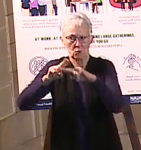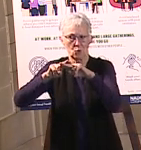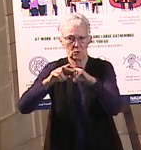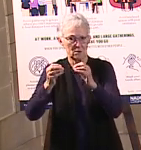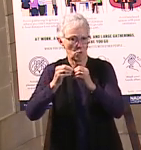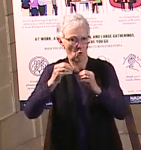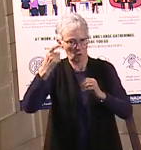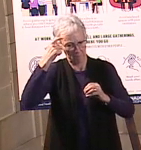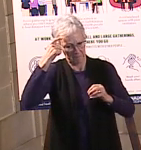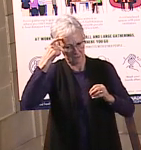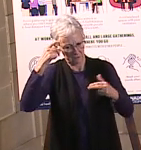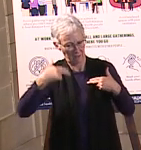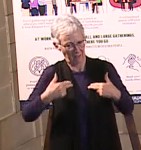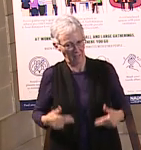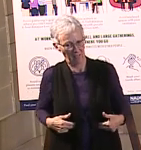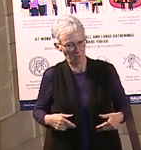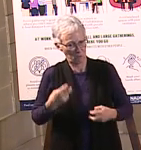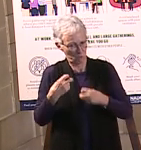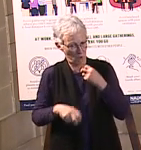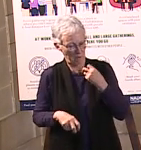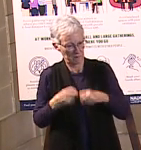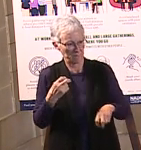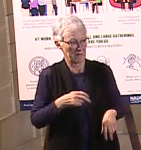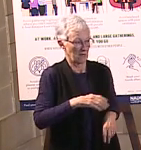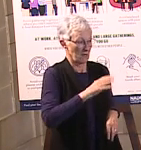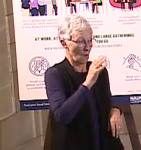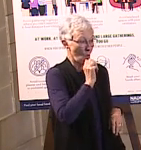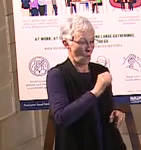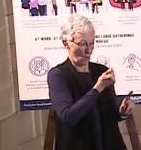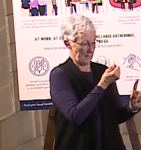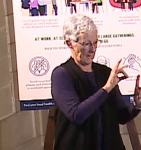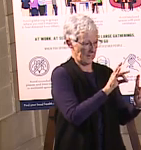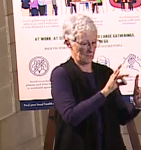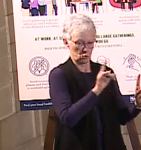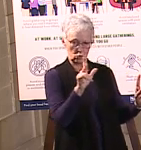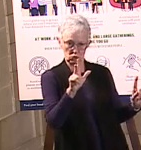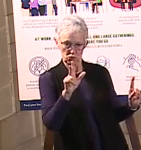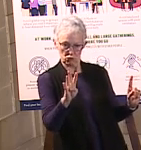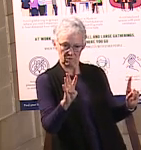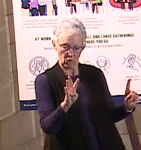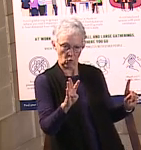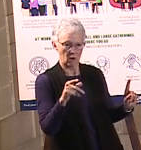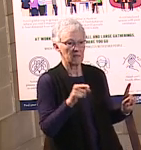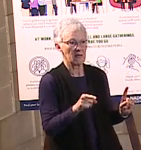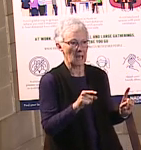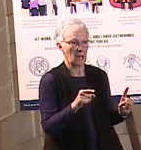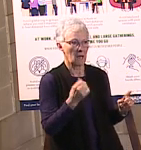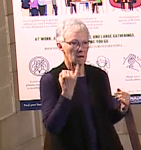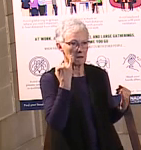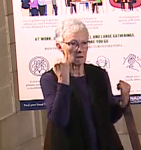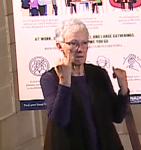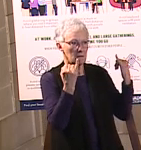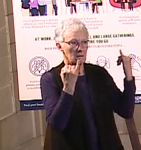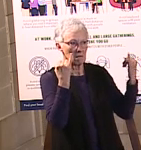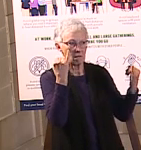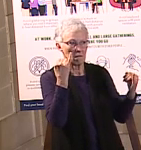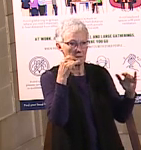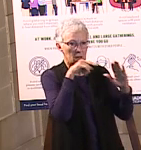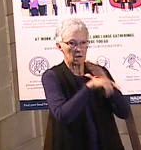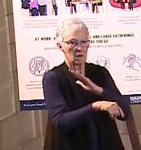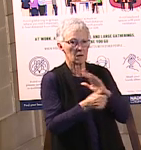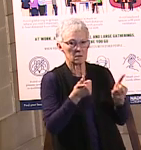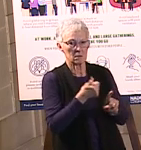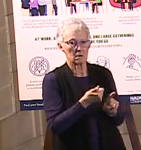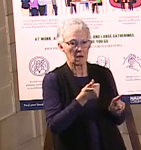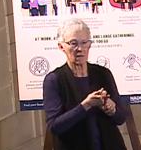25.5% of those folks who were 18 to 34 responded had a notion or had an ideation of suicide. And that